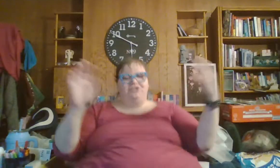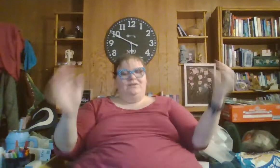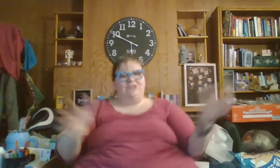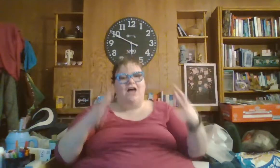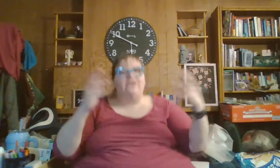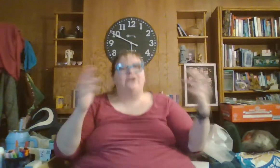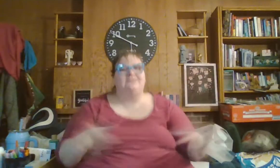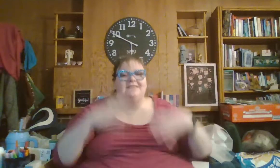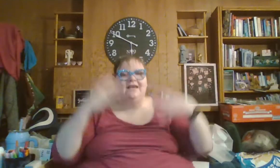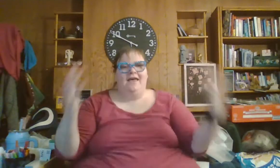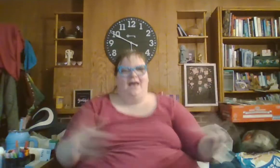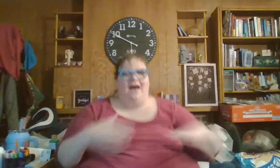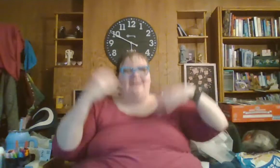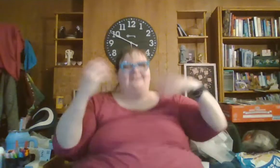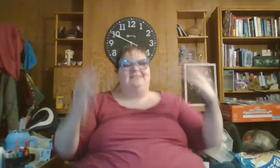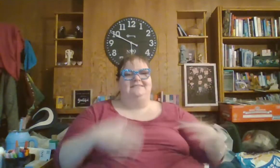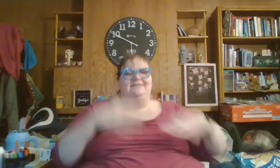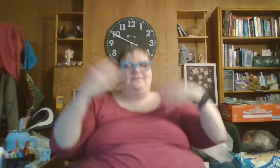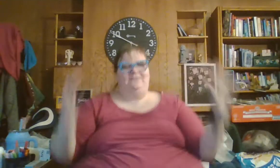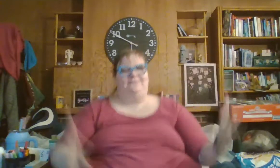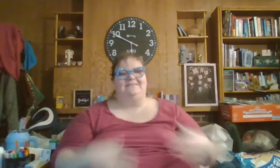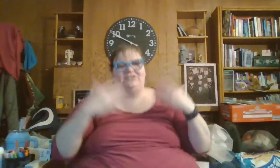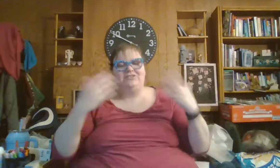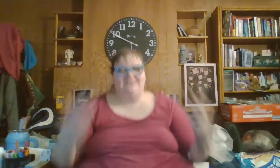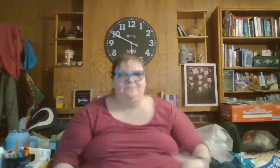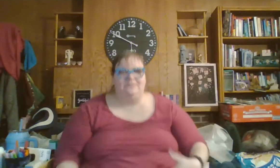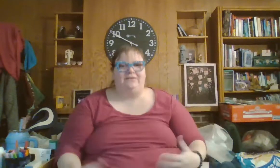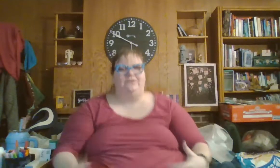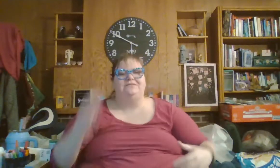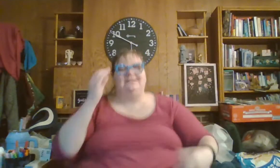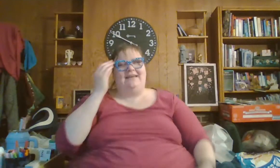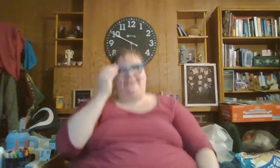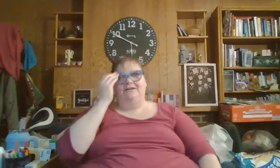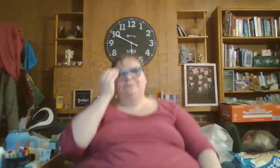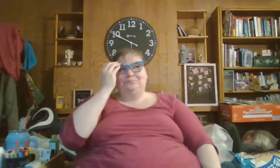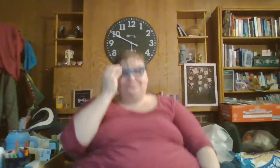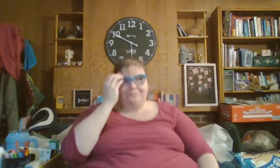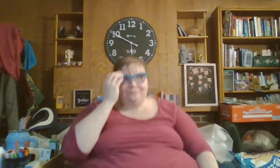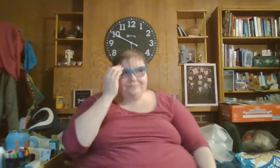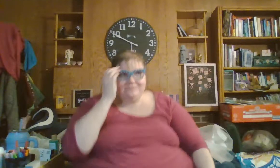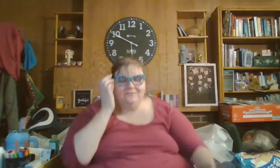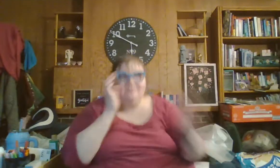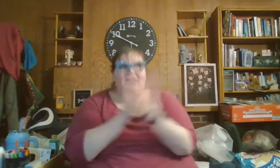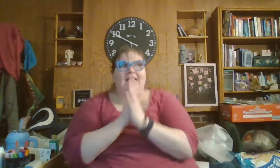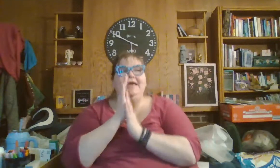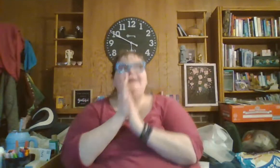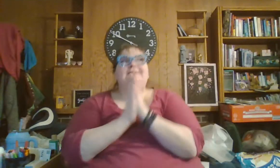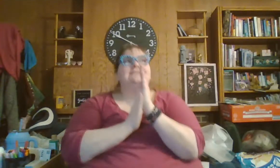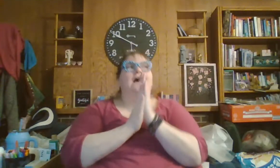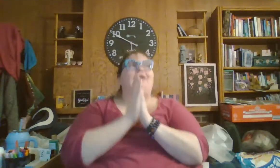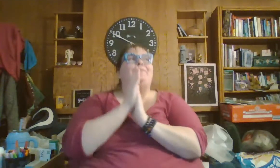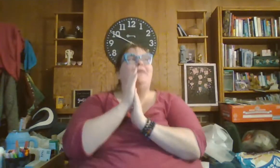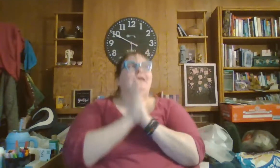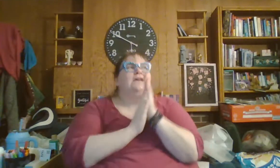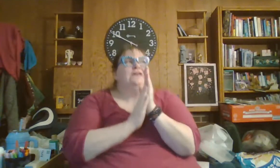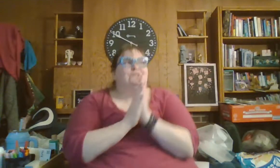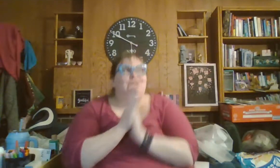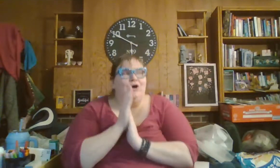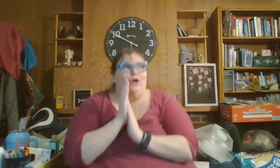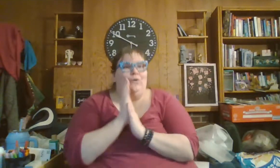each other's ideas and manifestations and build those together. And